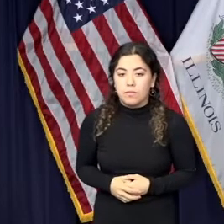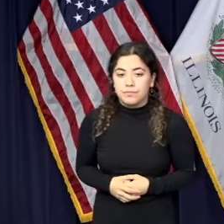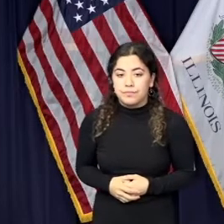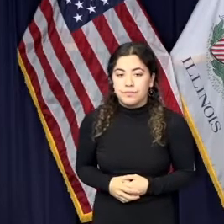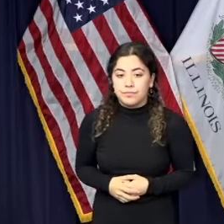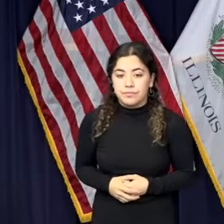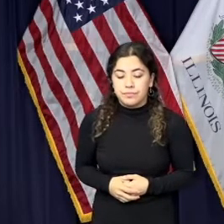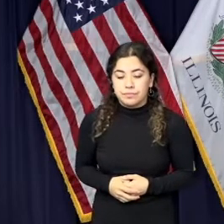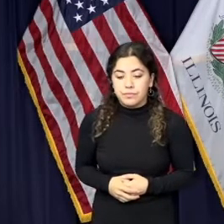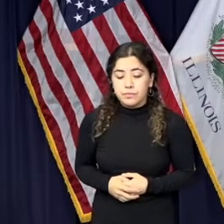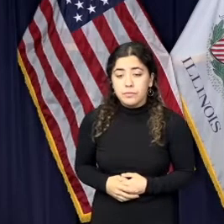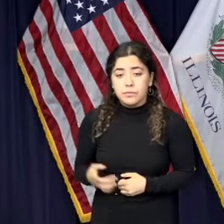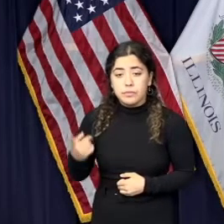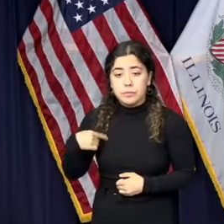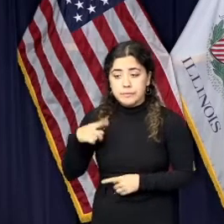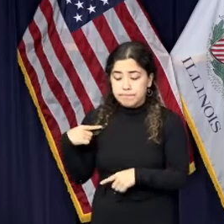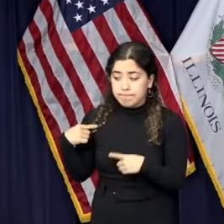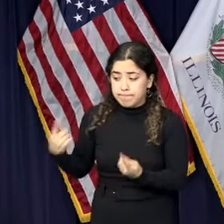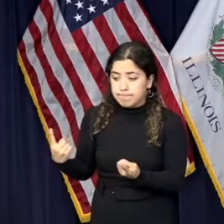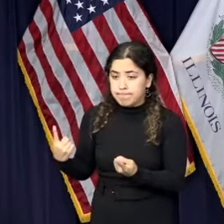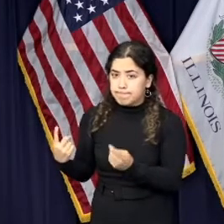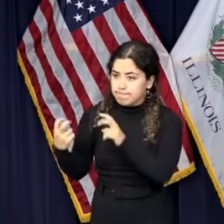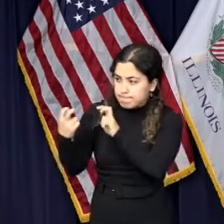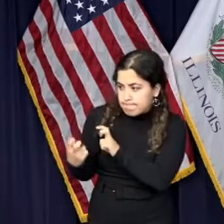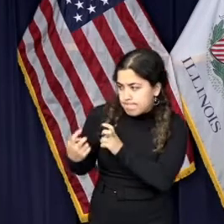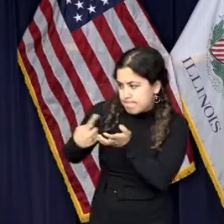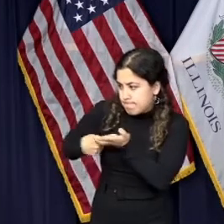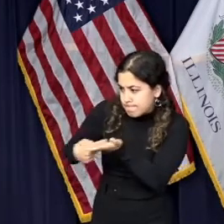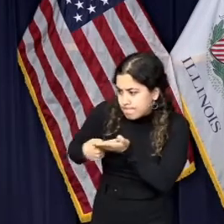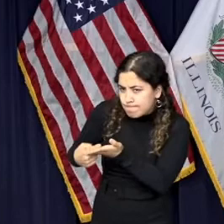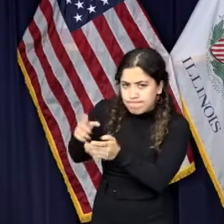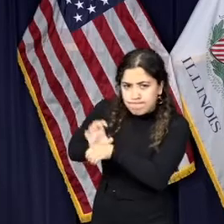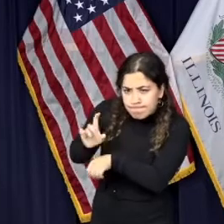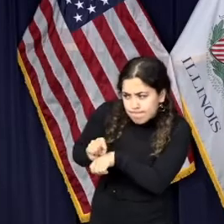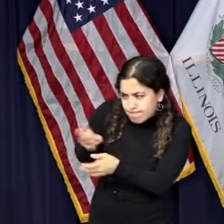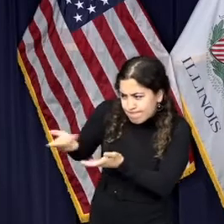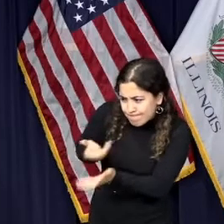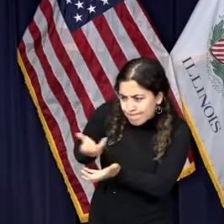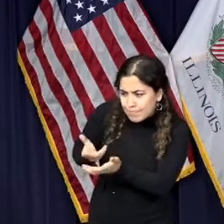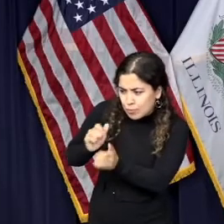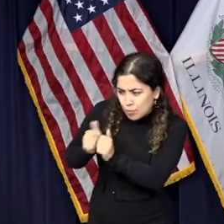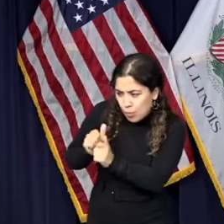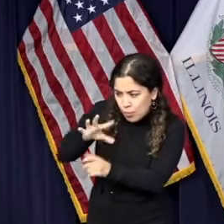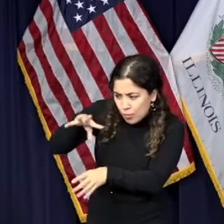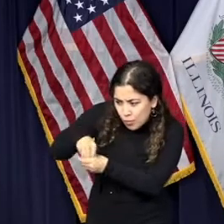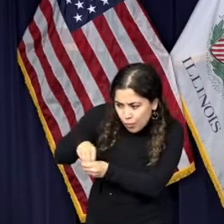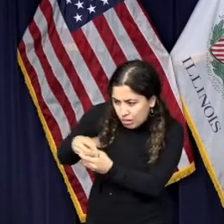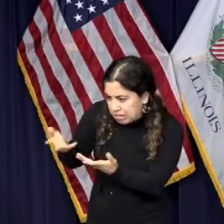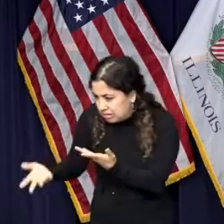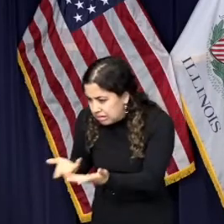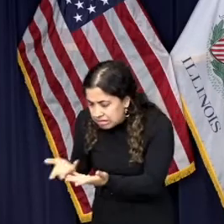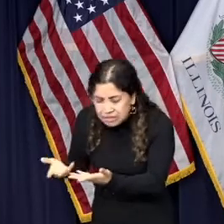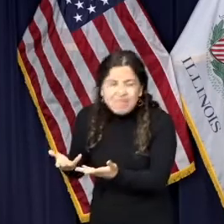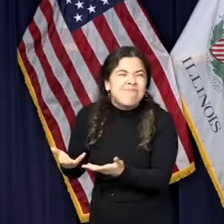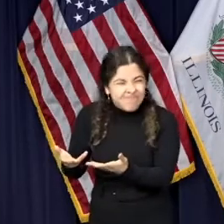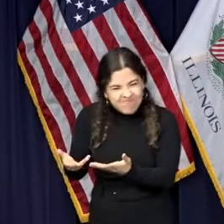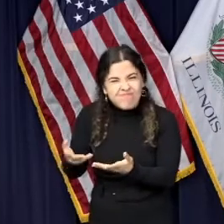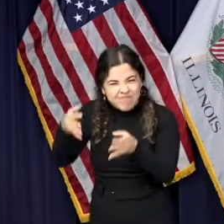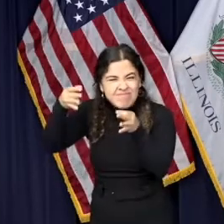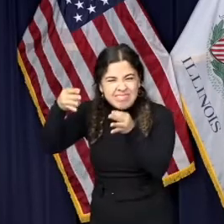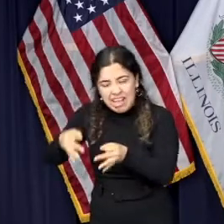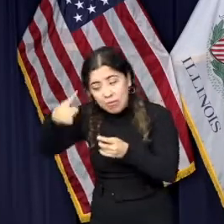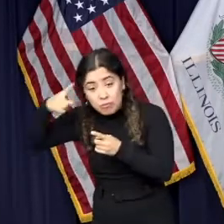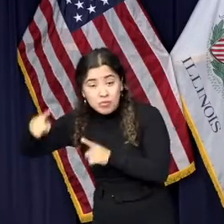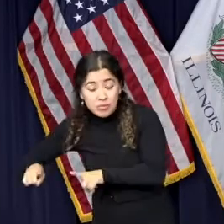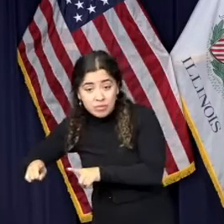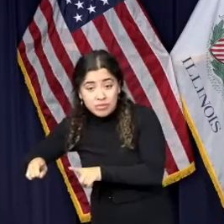in consultation with the governing bodies of many of these organized sports programs, and collectively, we hope that when metrics